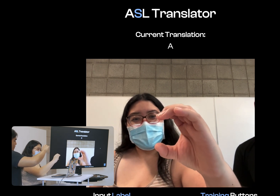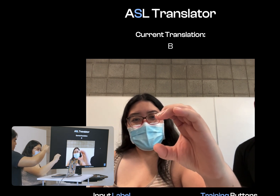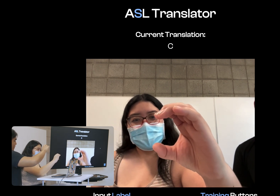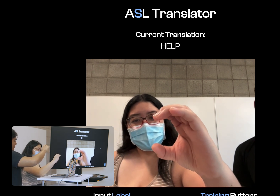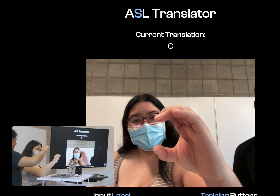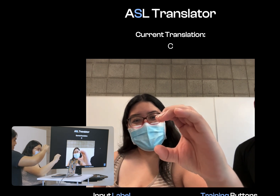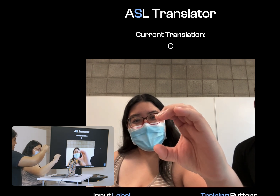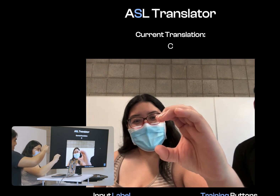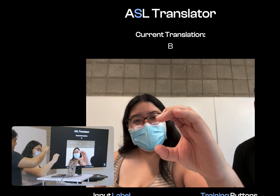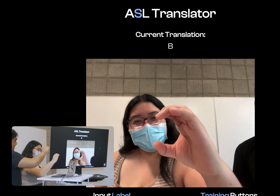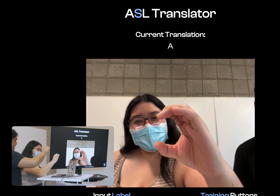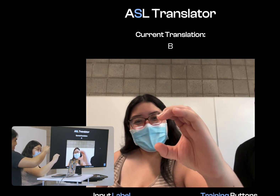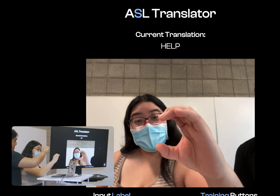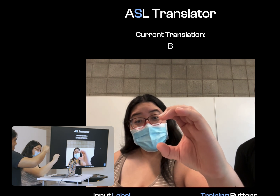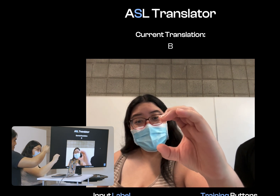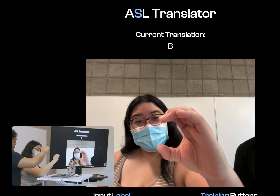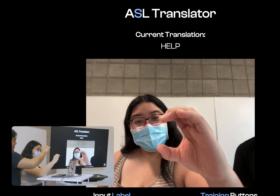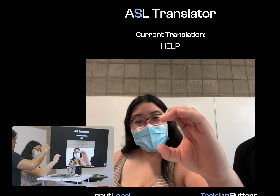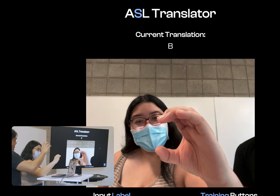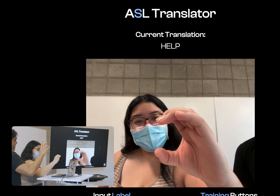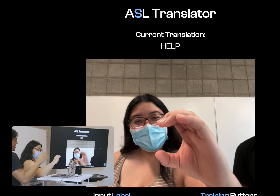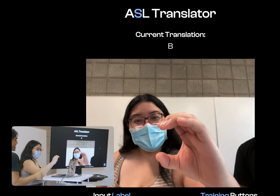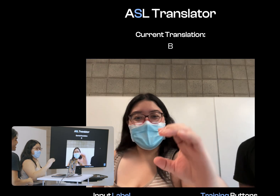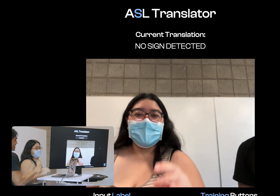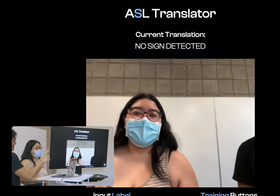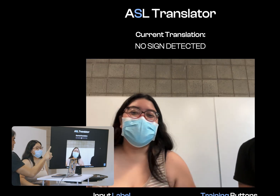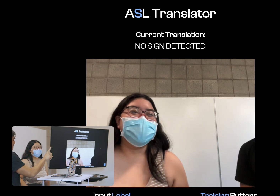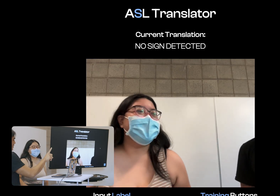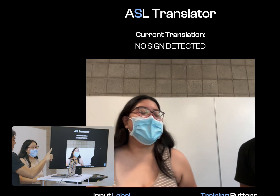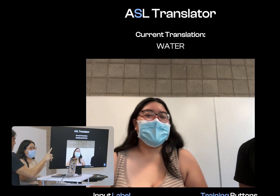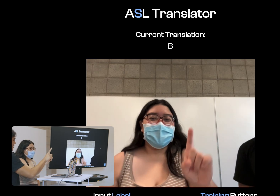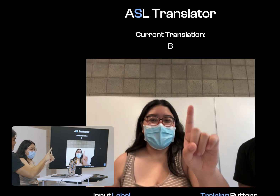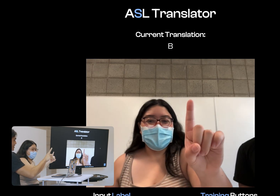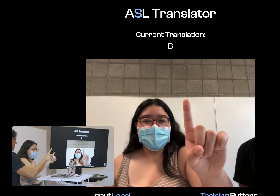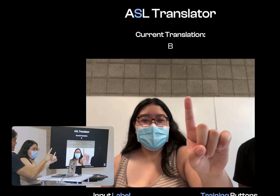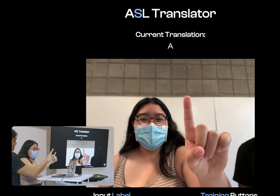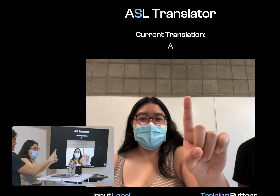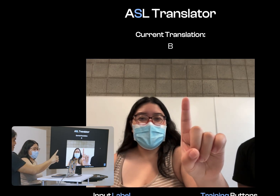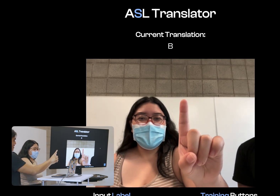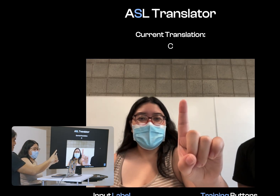Trying hard to work with you here. Oh, it's Oh, you almost saw got C. One letter at a And then, I had D.